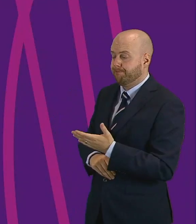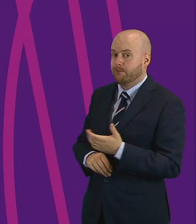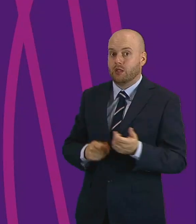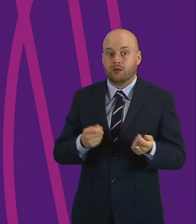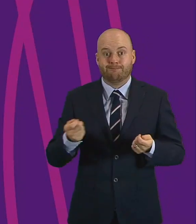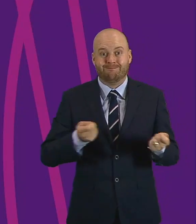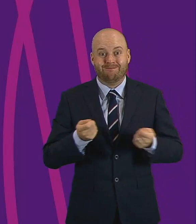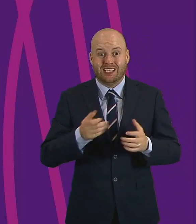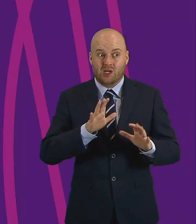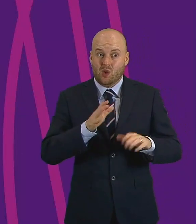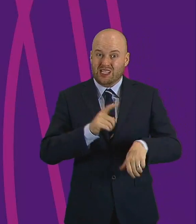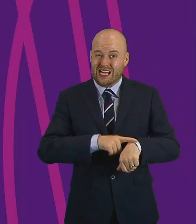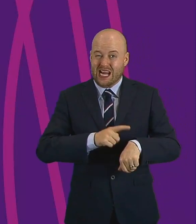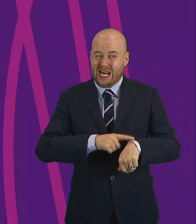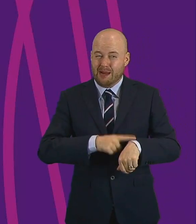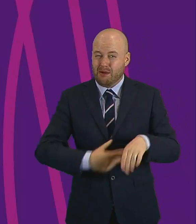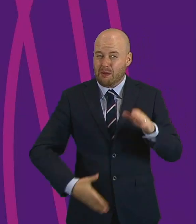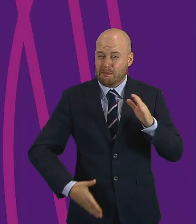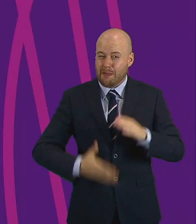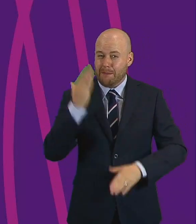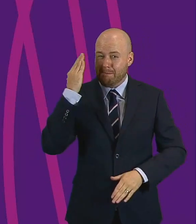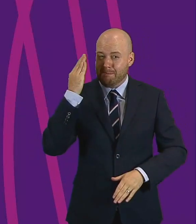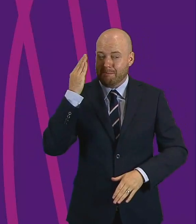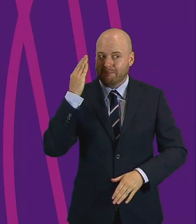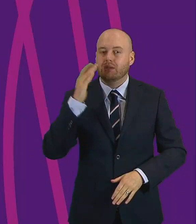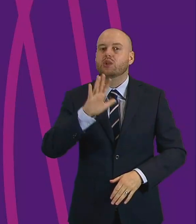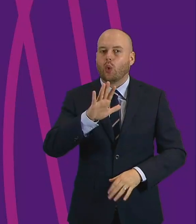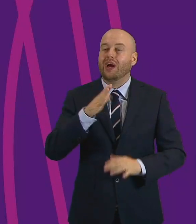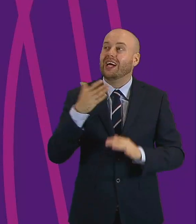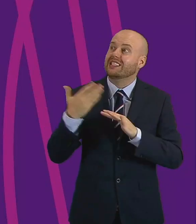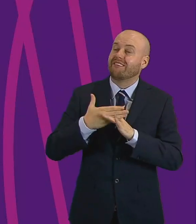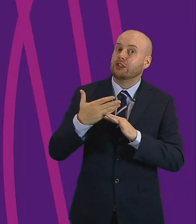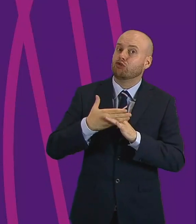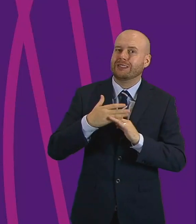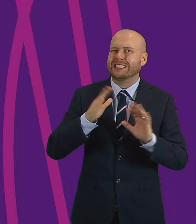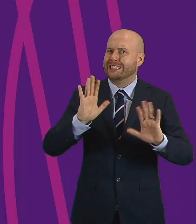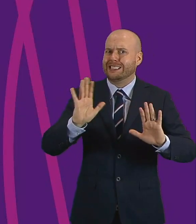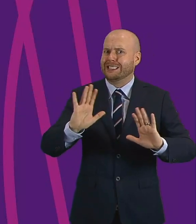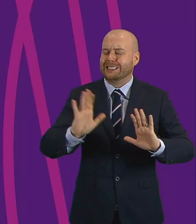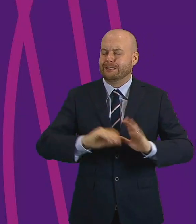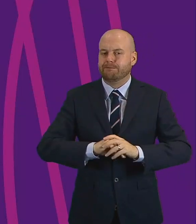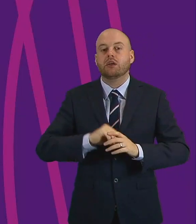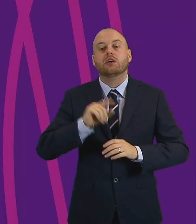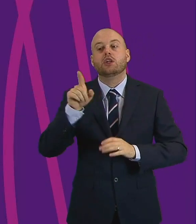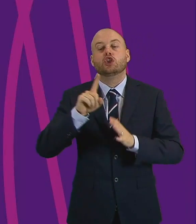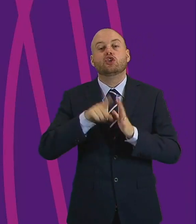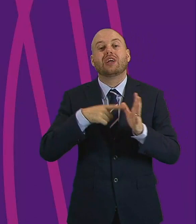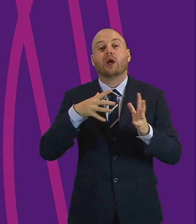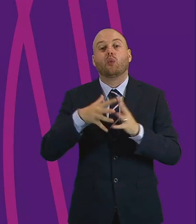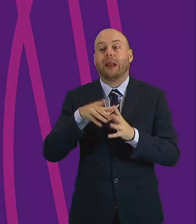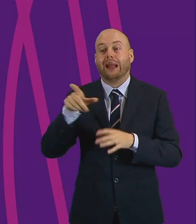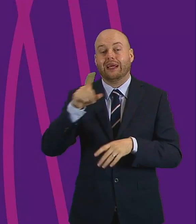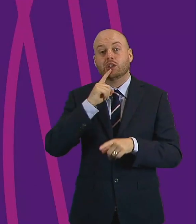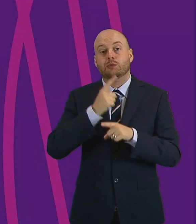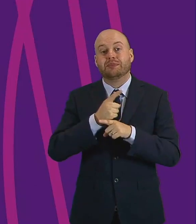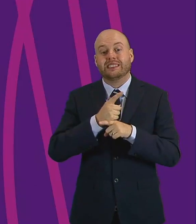in hand, I'm afraid, so interventions have to be absorbed. Sorry about that. I call on Jackie Bailey to speak to move